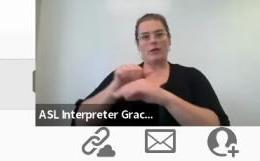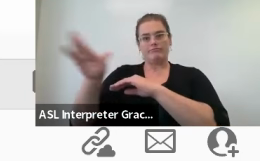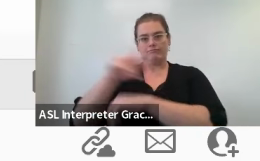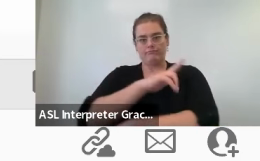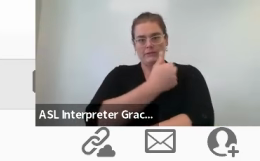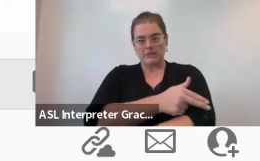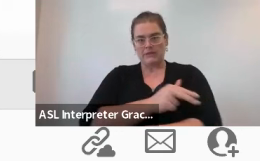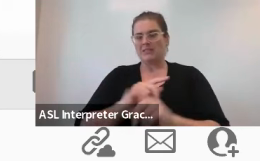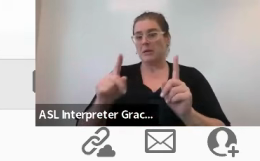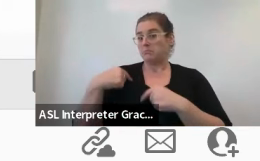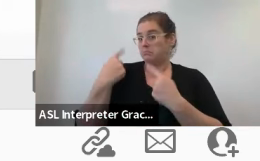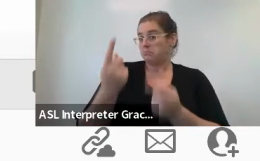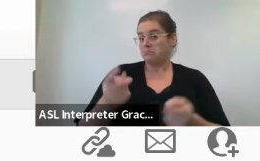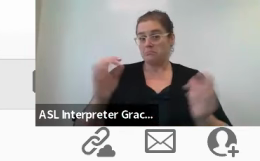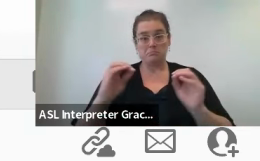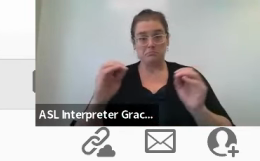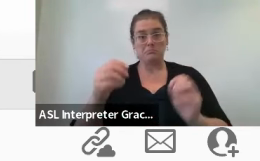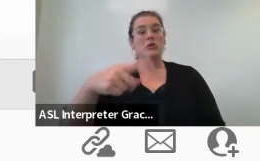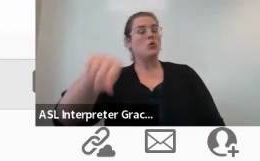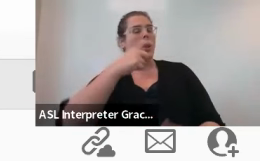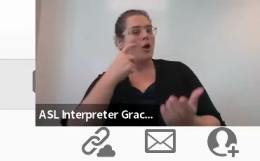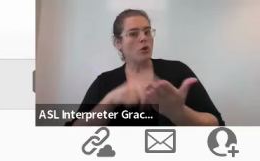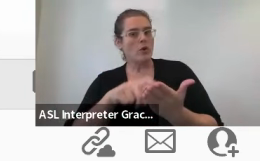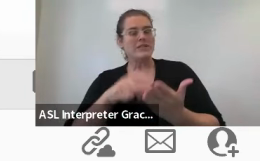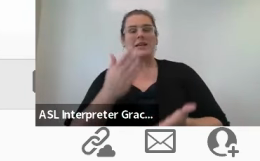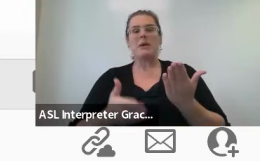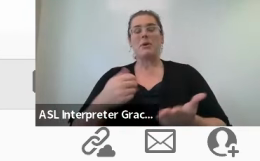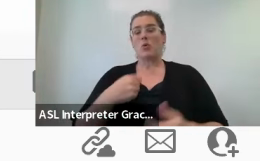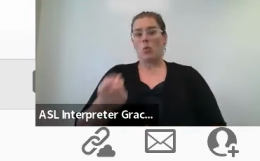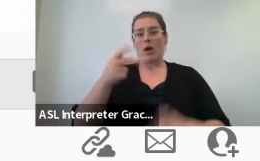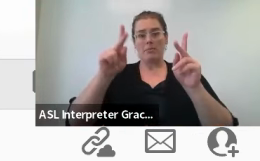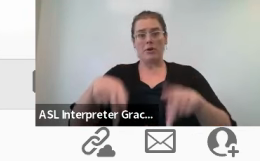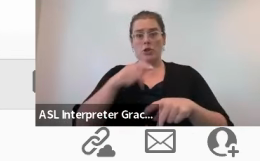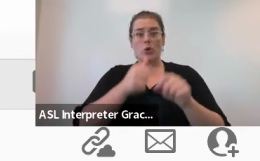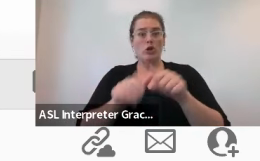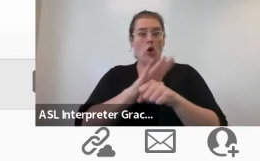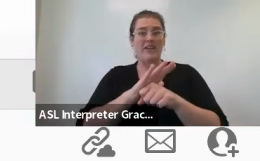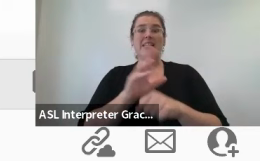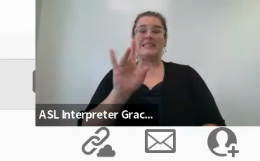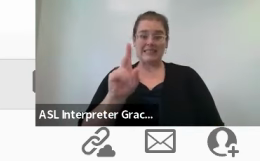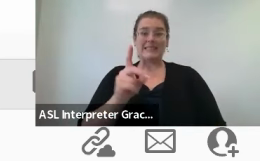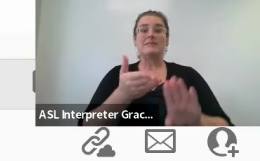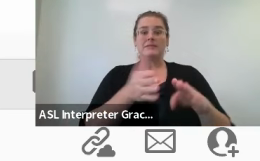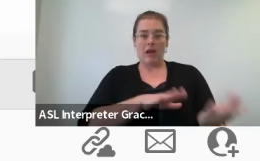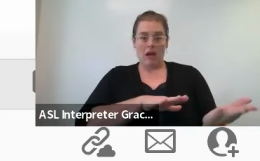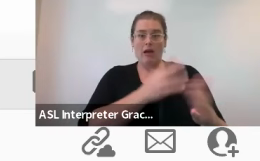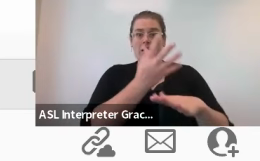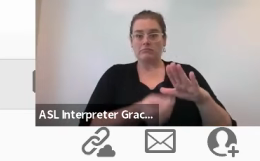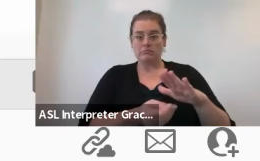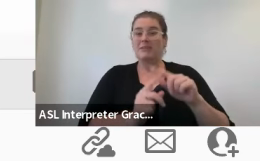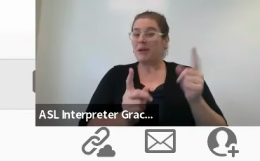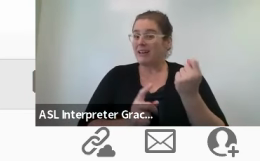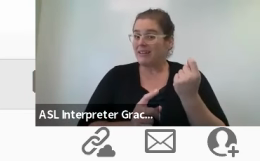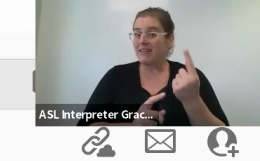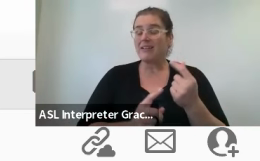People may have noticed, add one person who has had COVID died. However, COVID